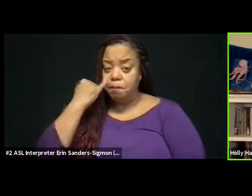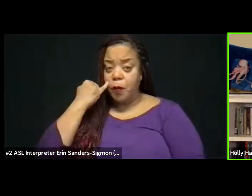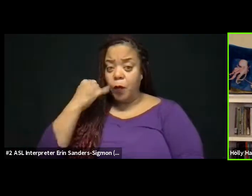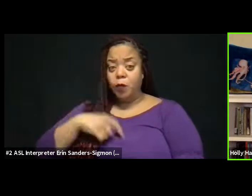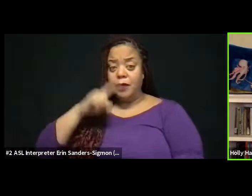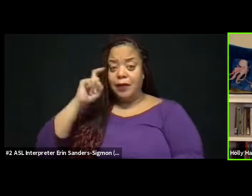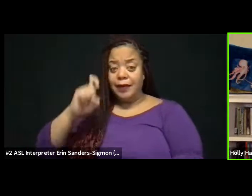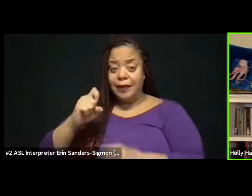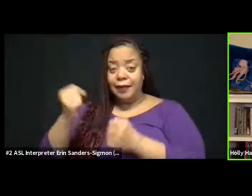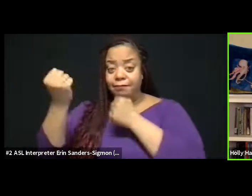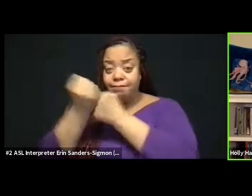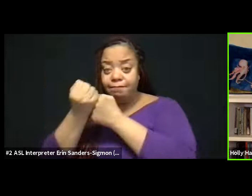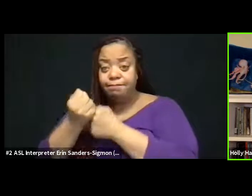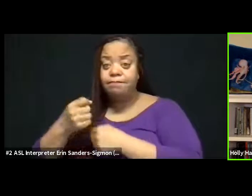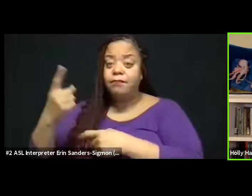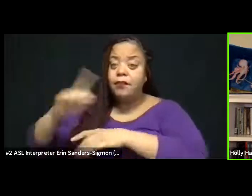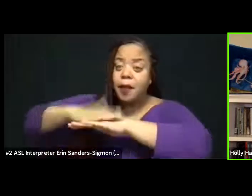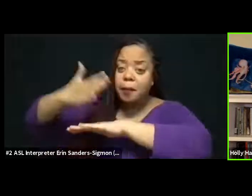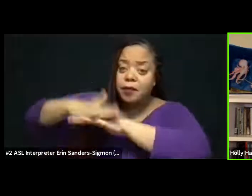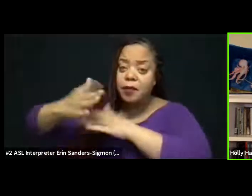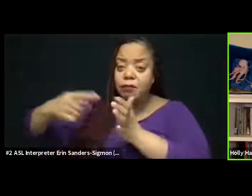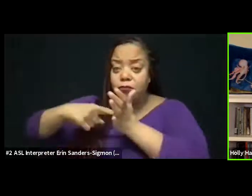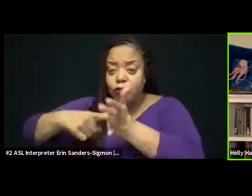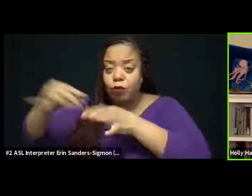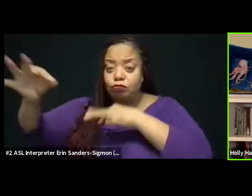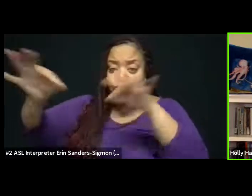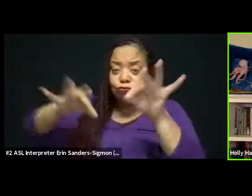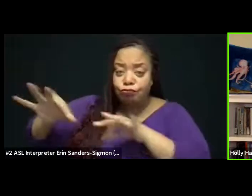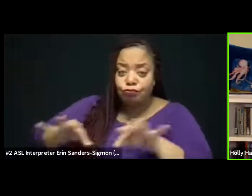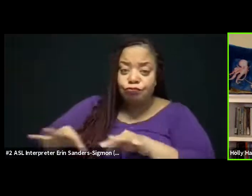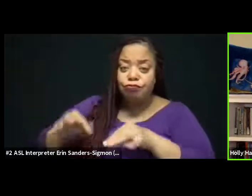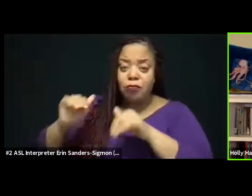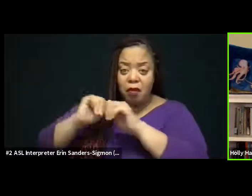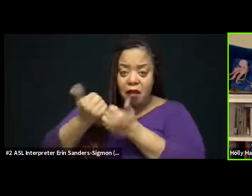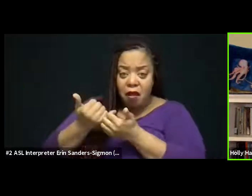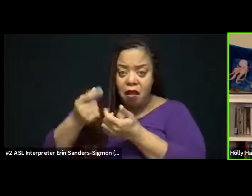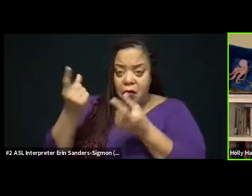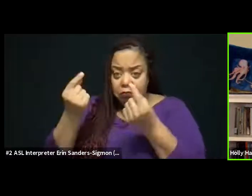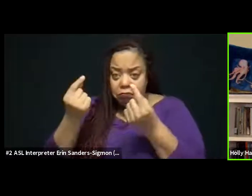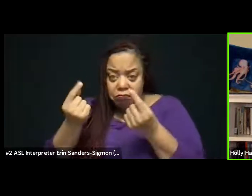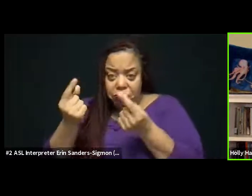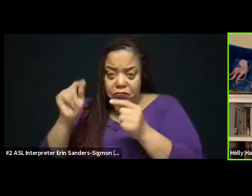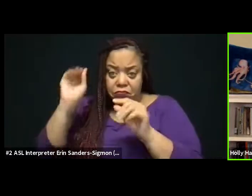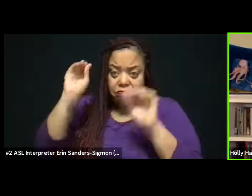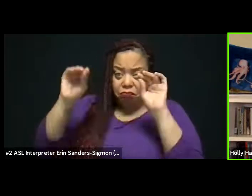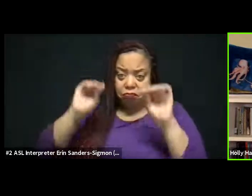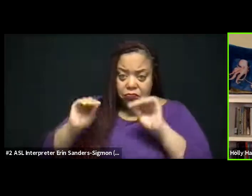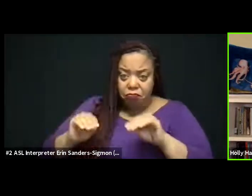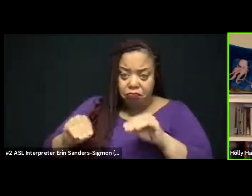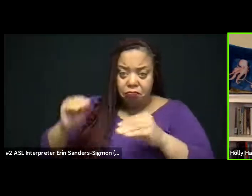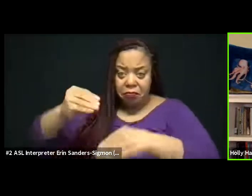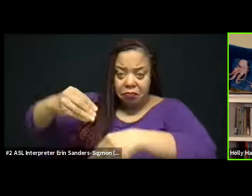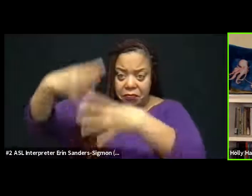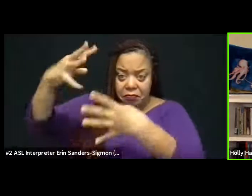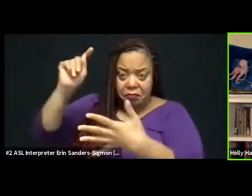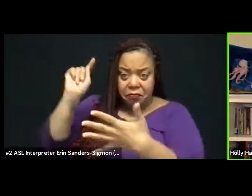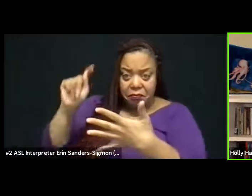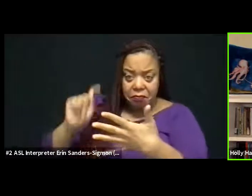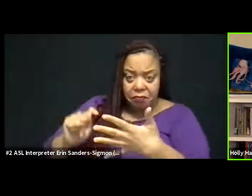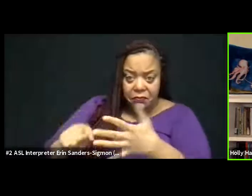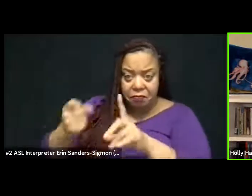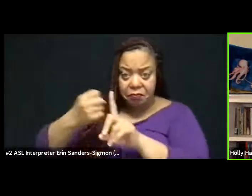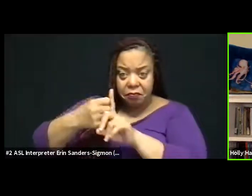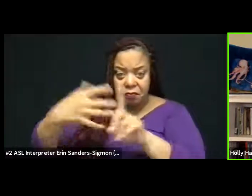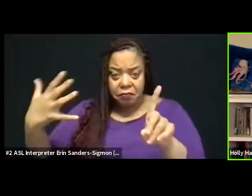May I use your pencil to show you a problem? So even though those are just small things, is it okay if I pull up a chair beside you? And I